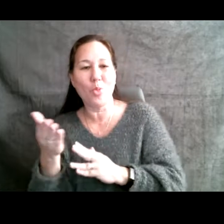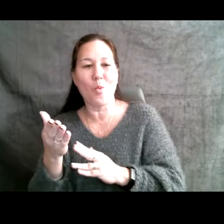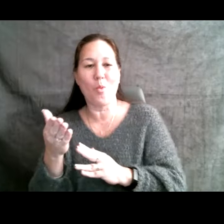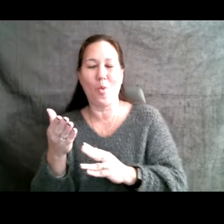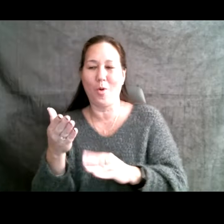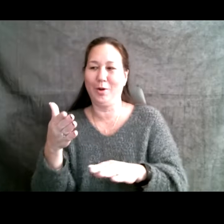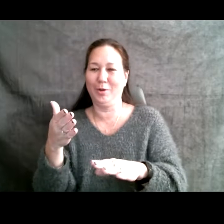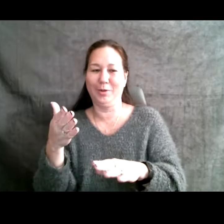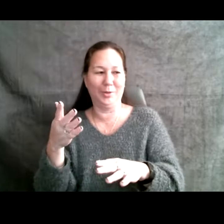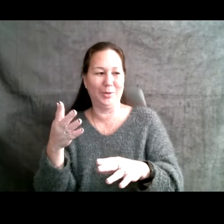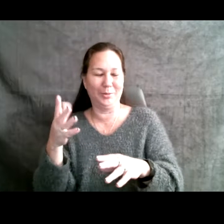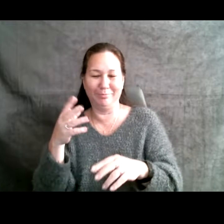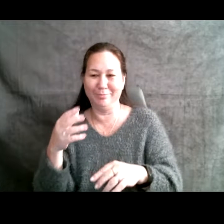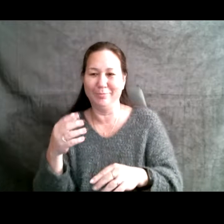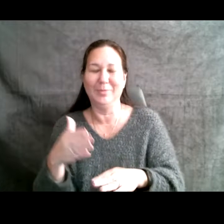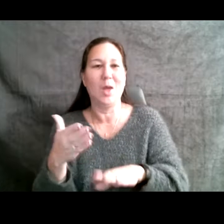I don't know.